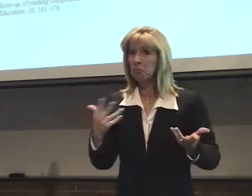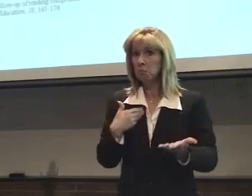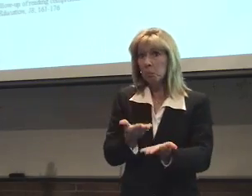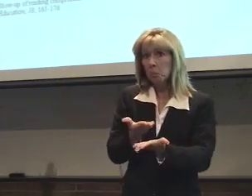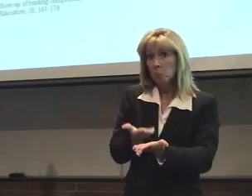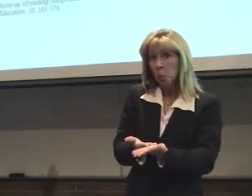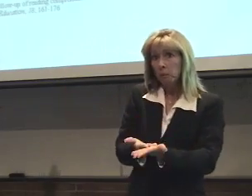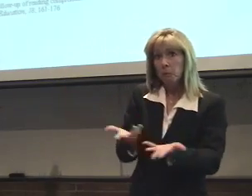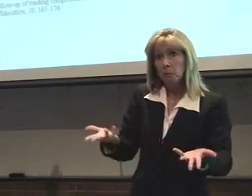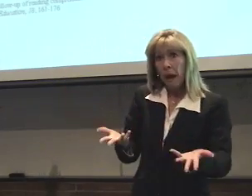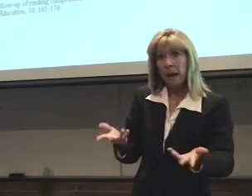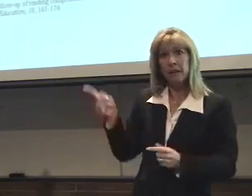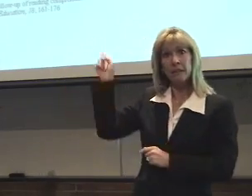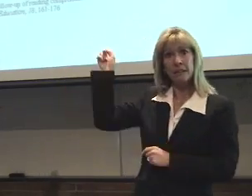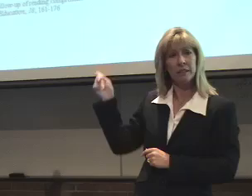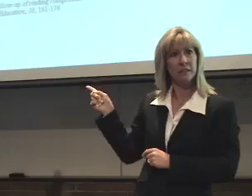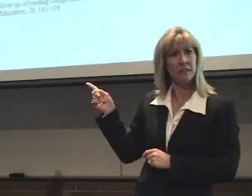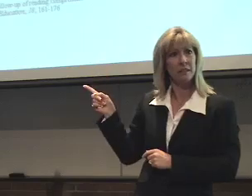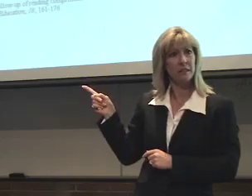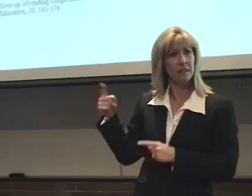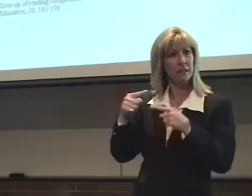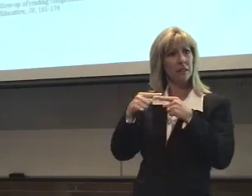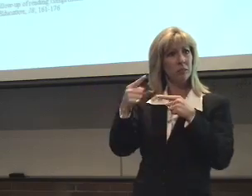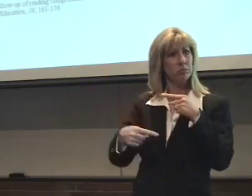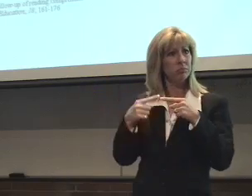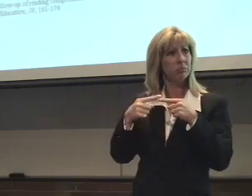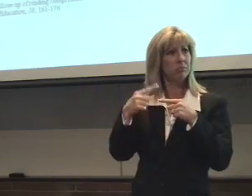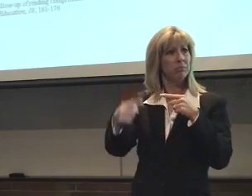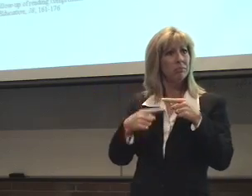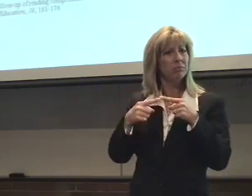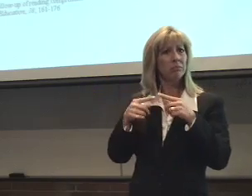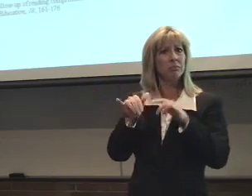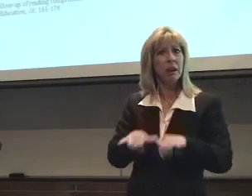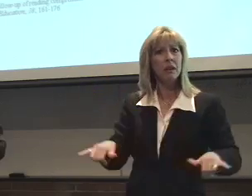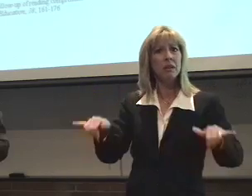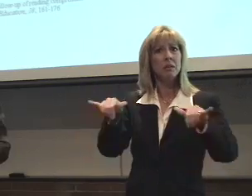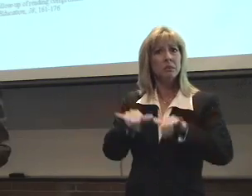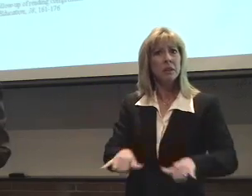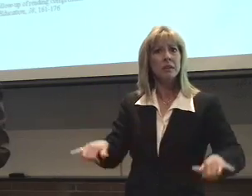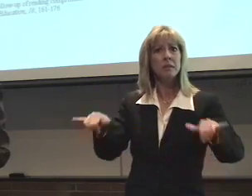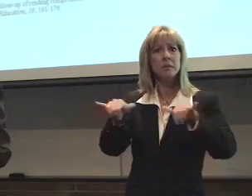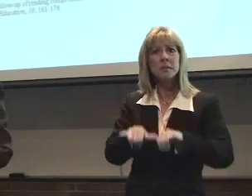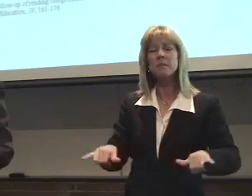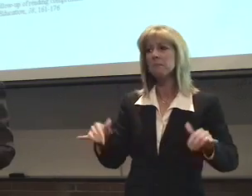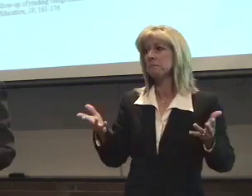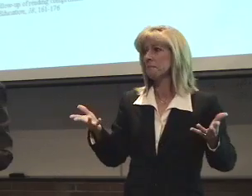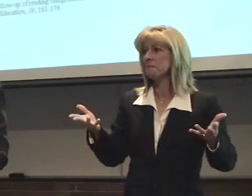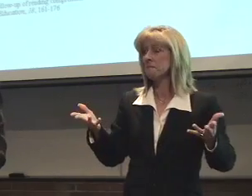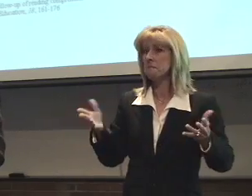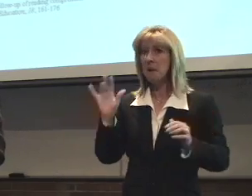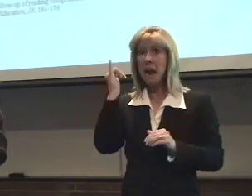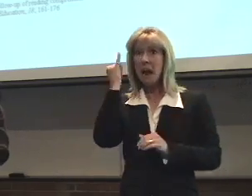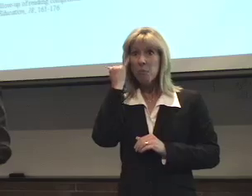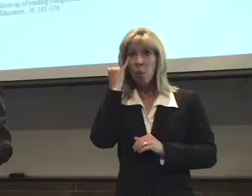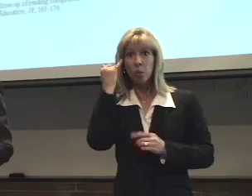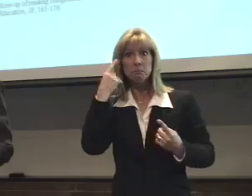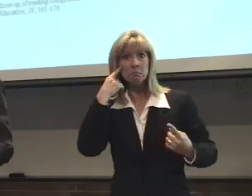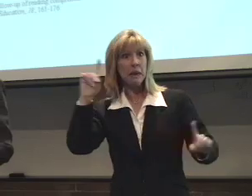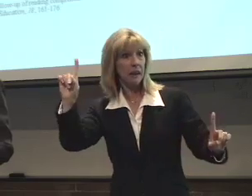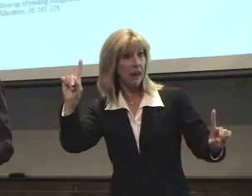we keep getting this. If it worked, and 90% of the schools in the United States used that, this would not be the case. This